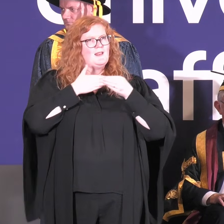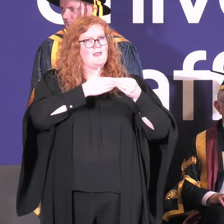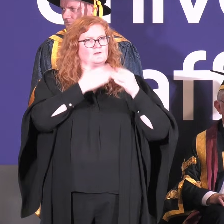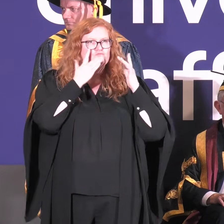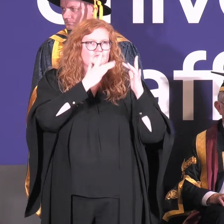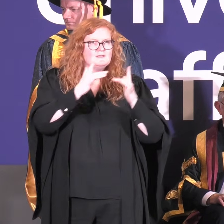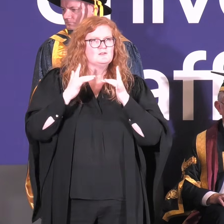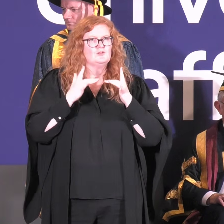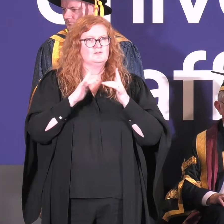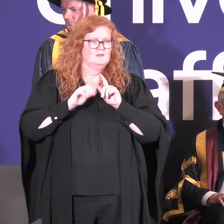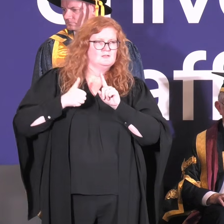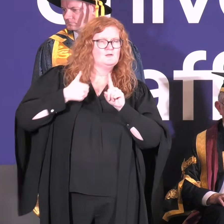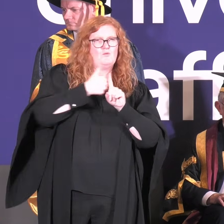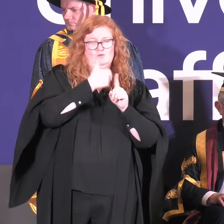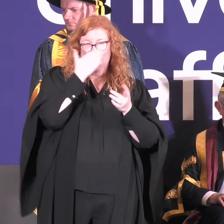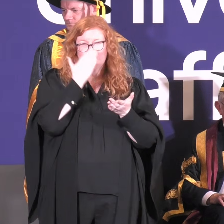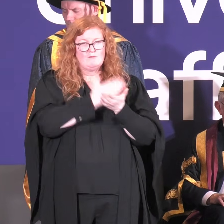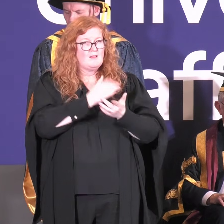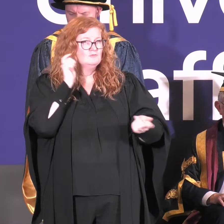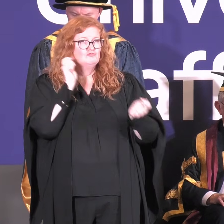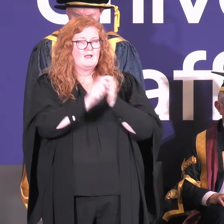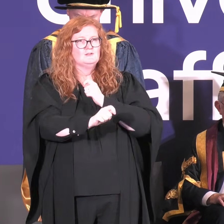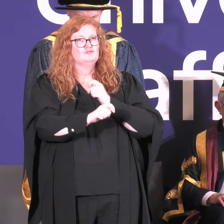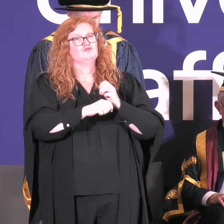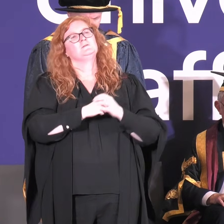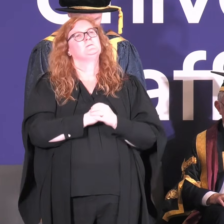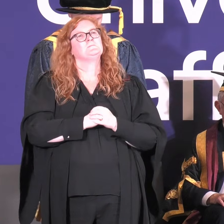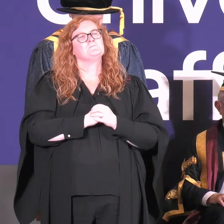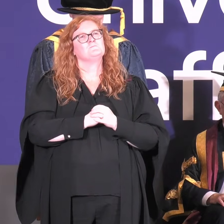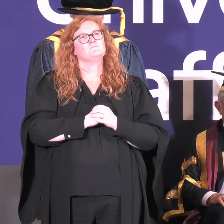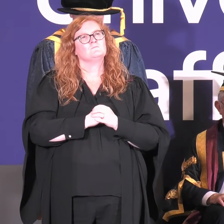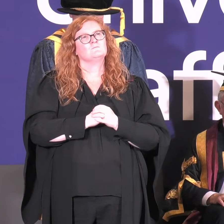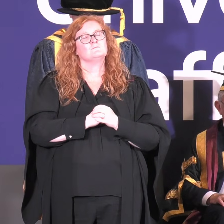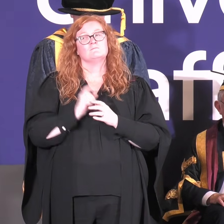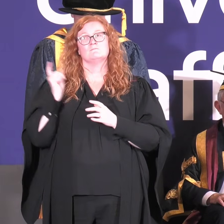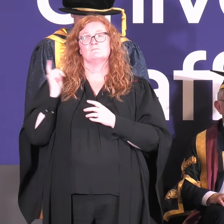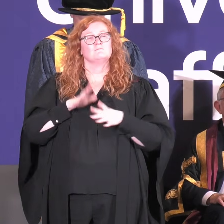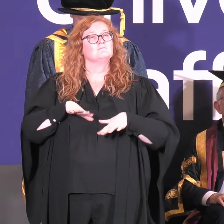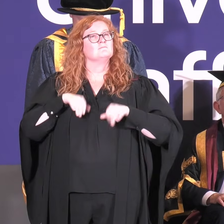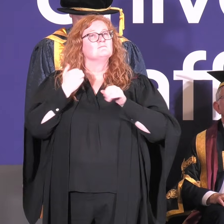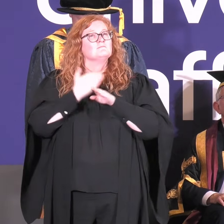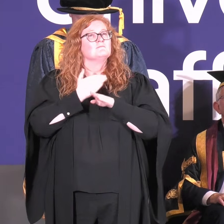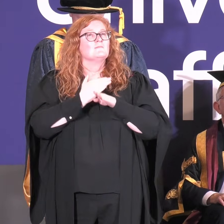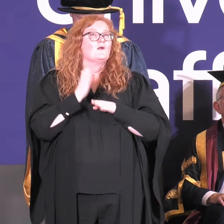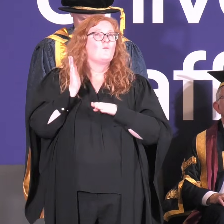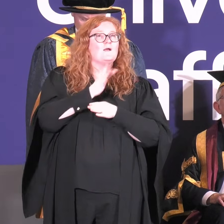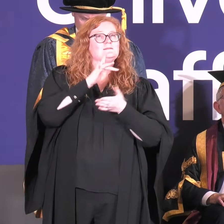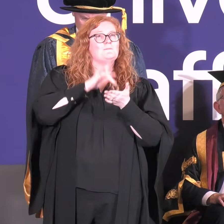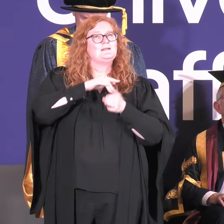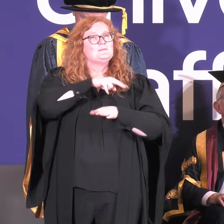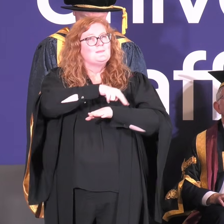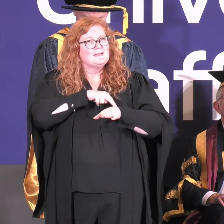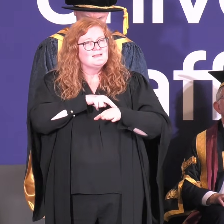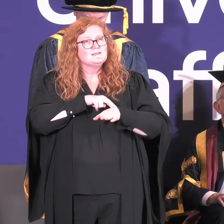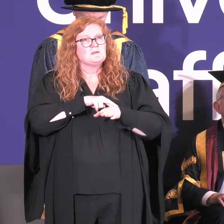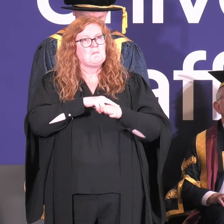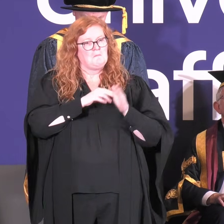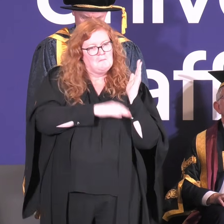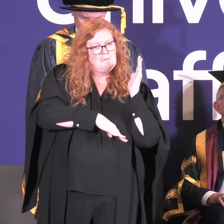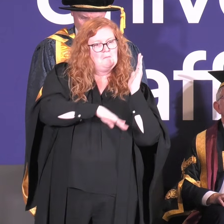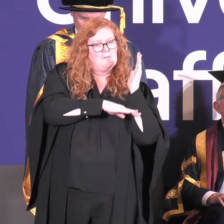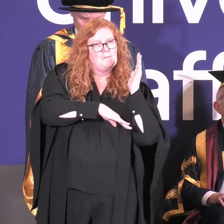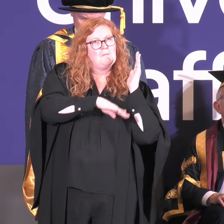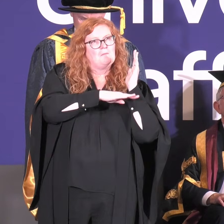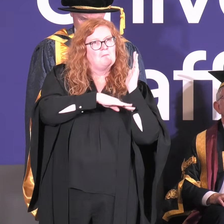informs real operational change. He began his career with West Midlands Police, rising through the ranks to